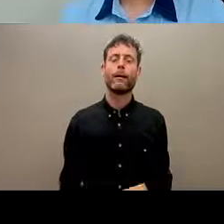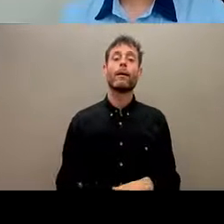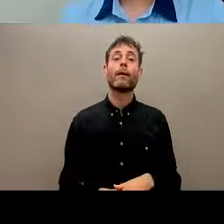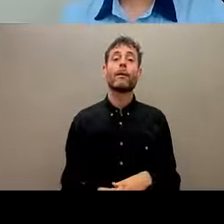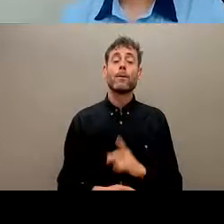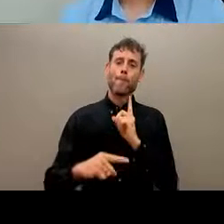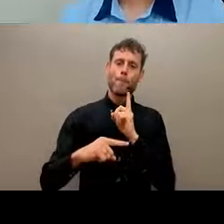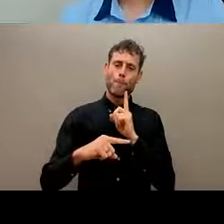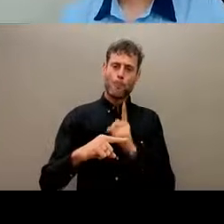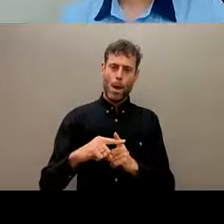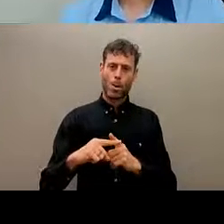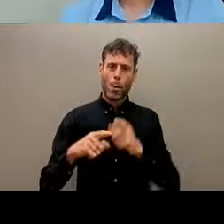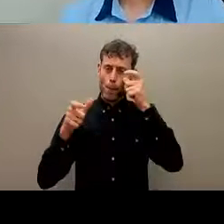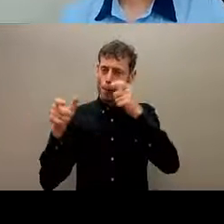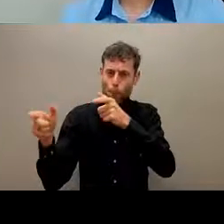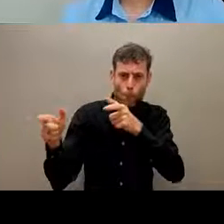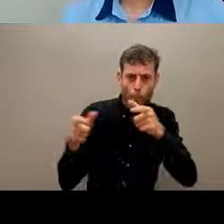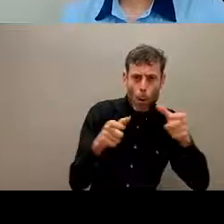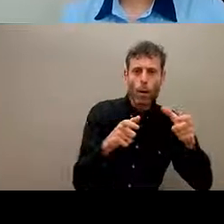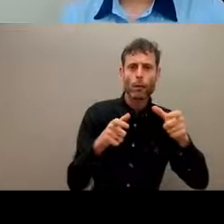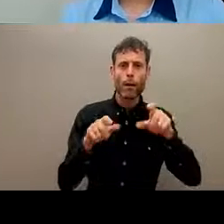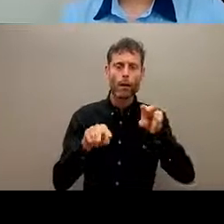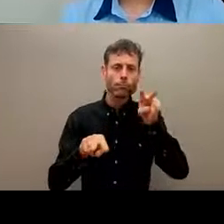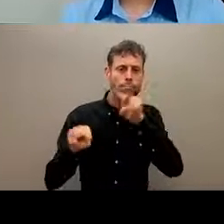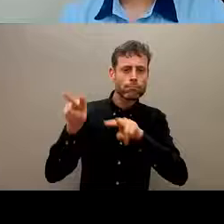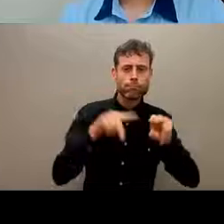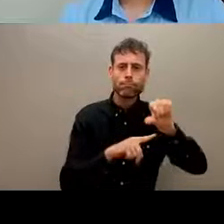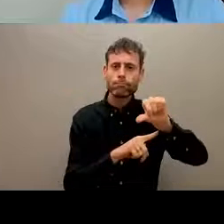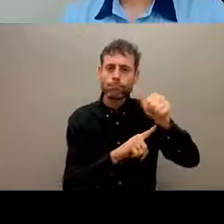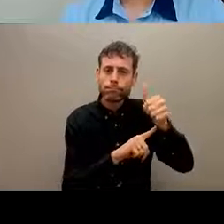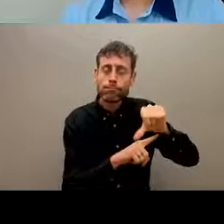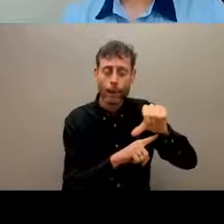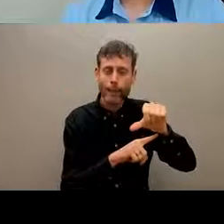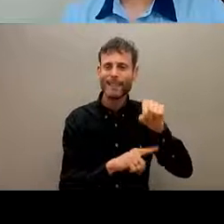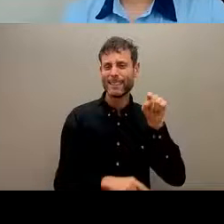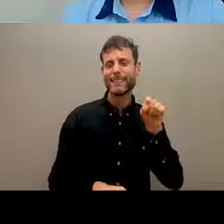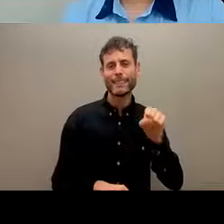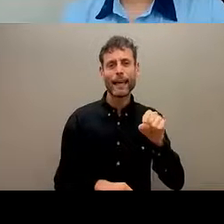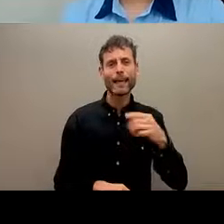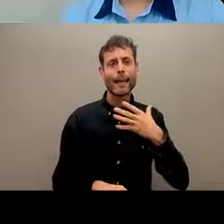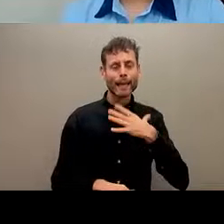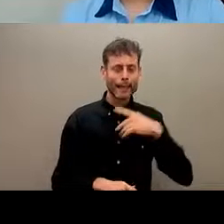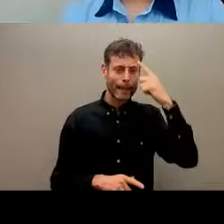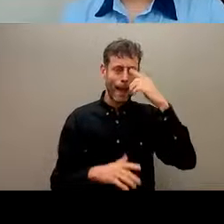better evaluation system to see the impact of this program.